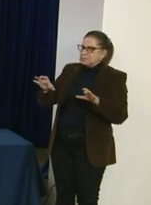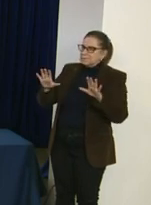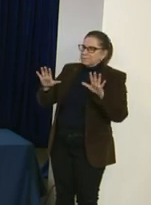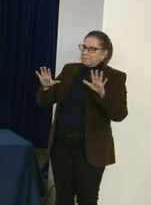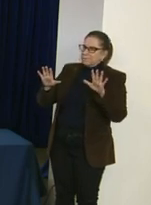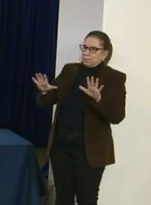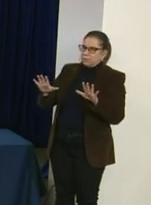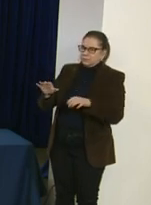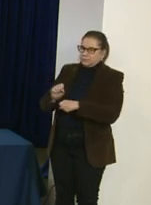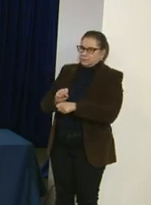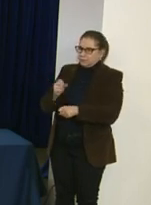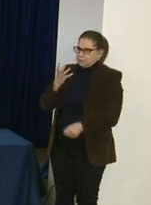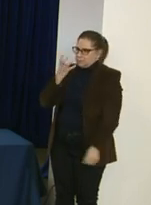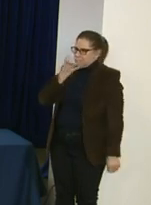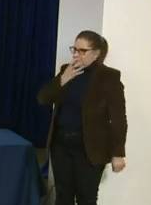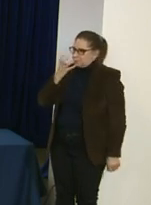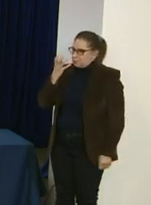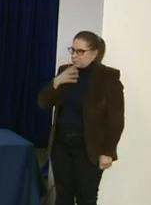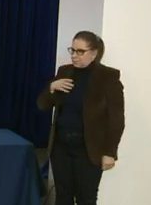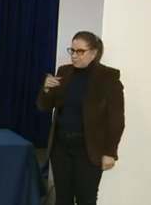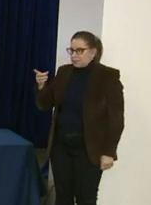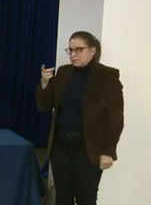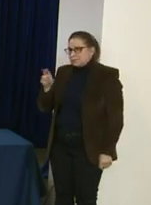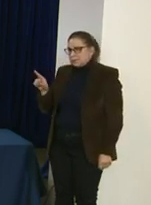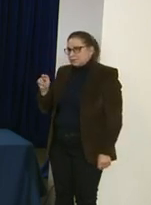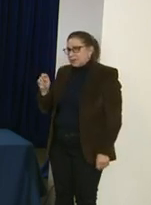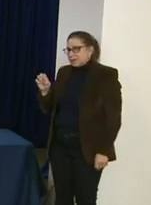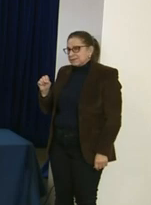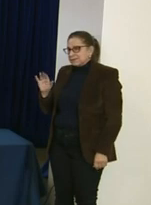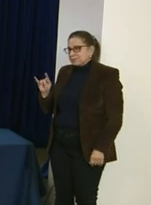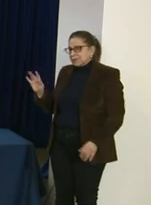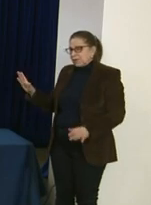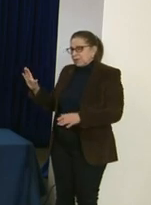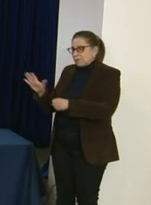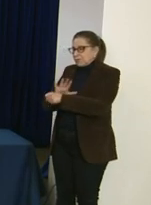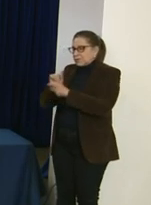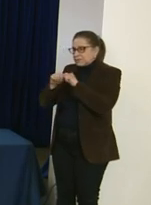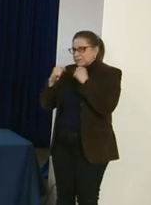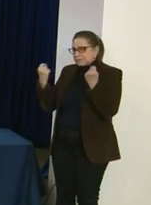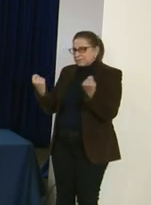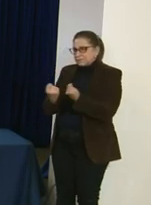job. Dr. Nesbitt and her entire team are at the front